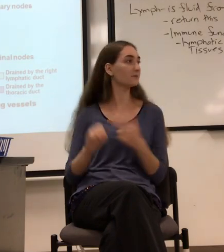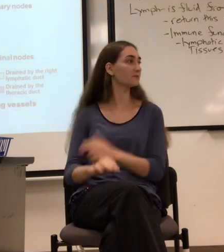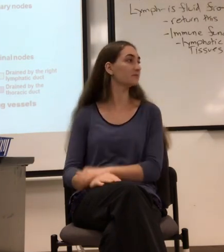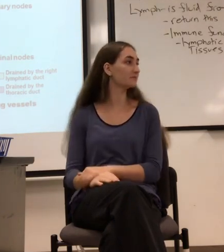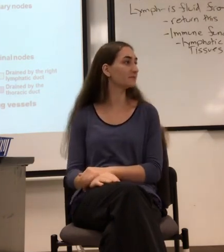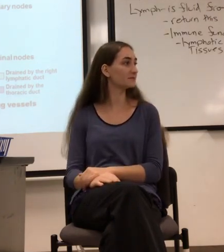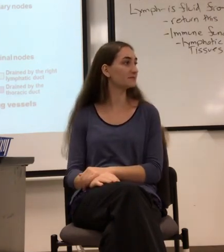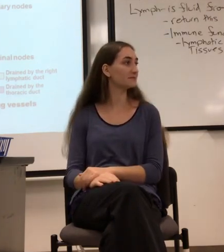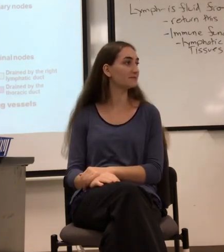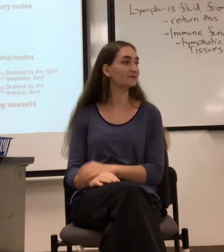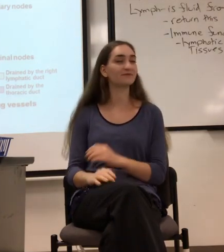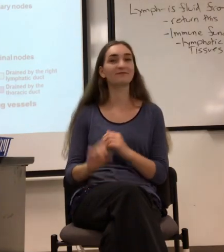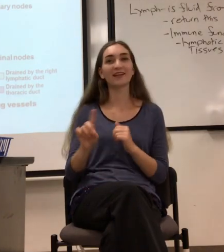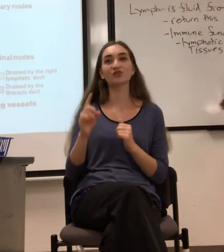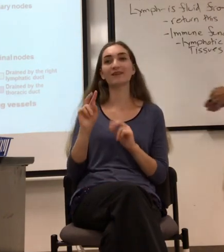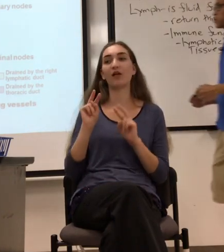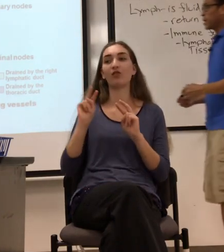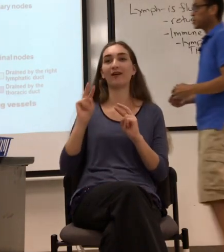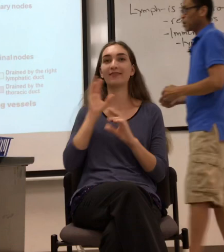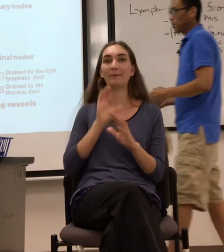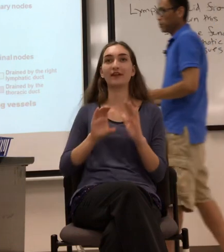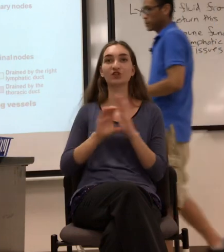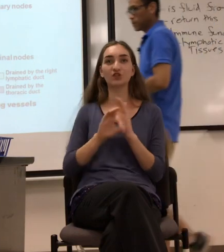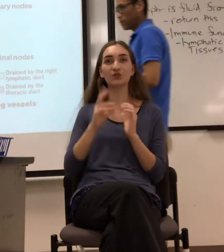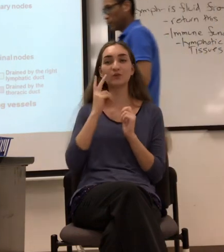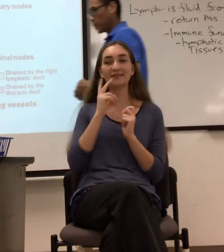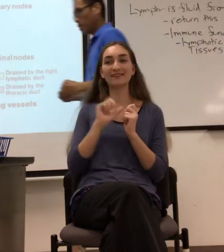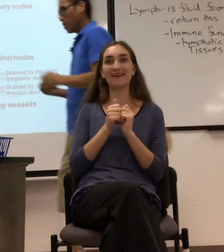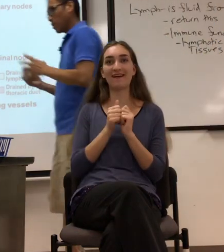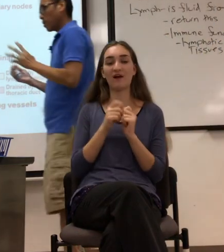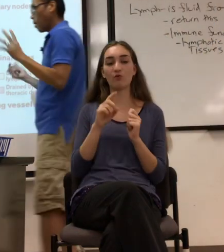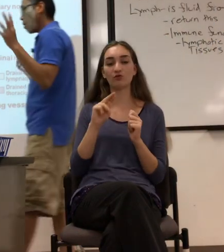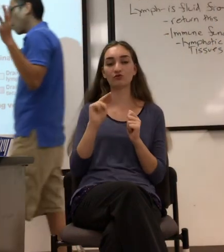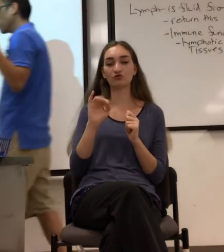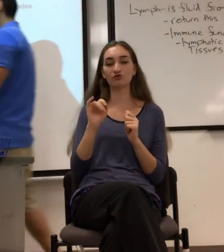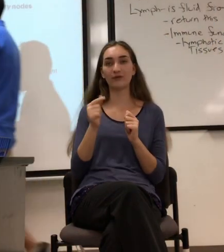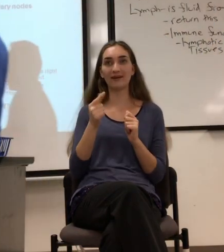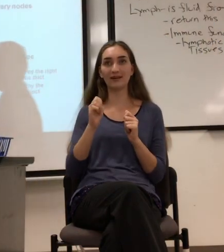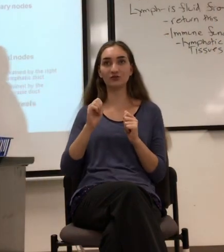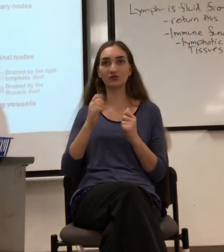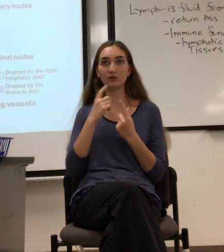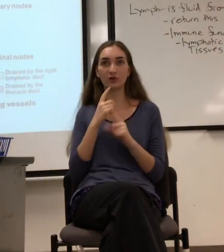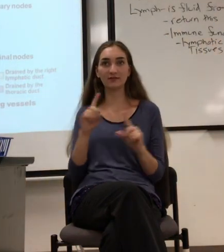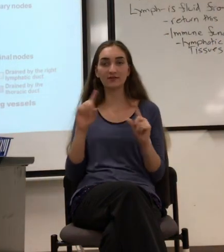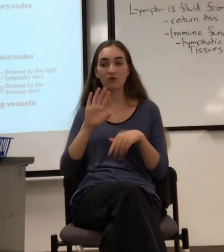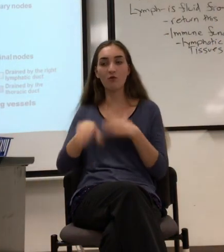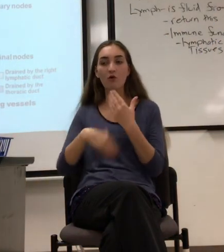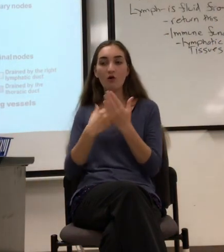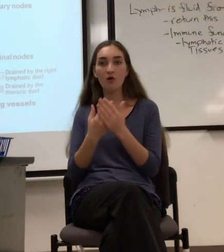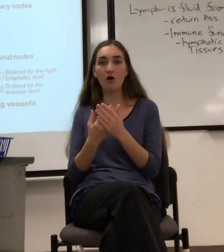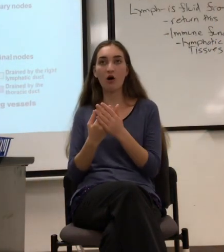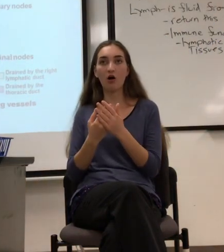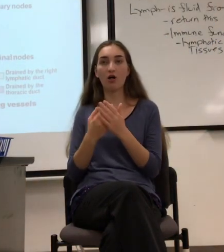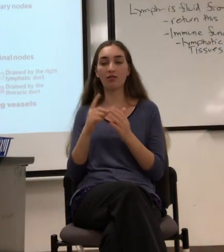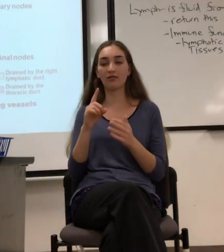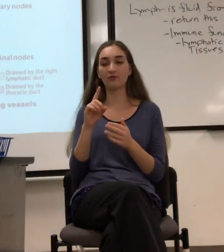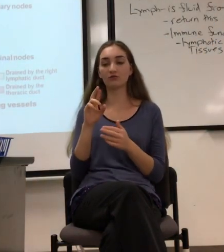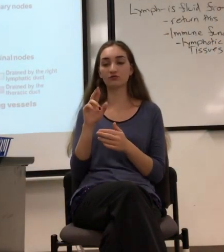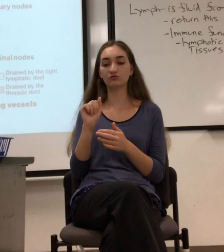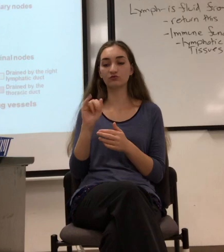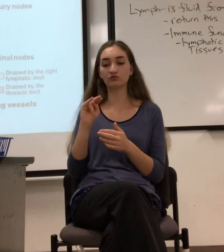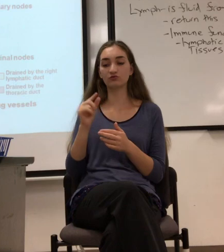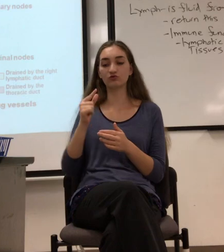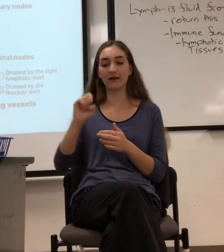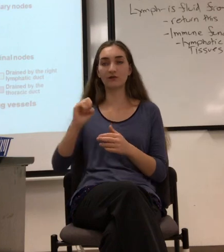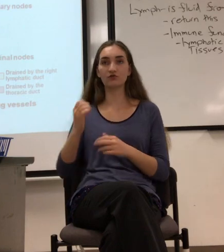Hyoid. Well, just look at the picture. You can see how the drainage goes. All drainage leads back to those two ducts,